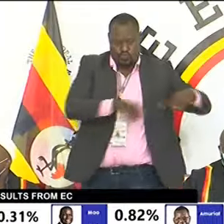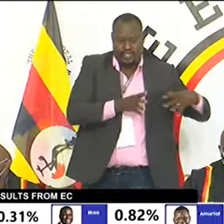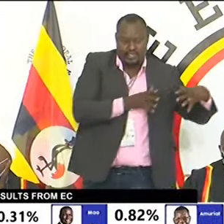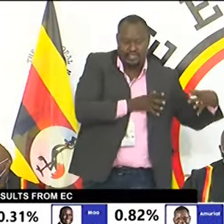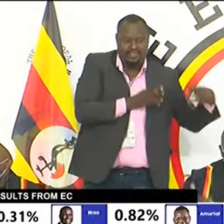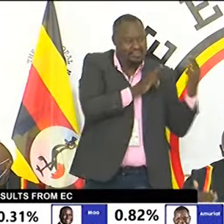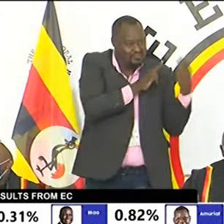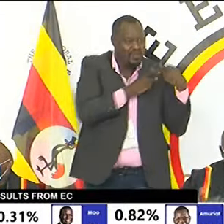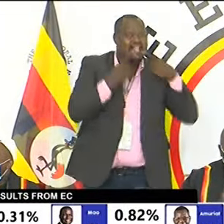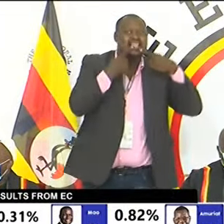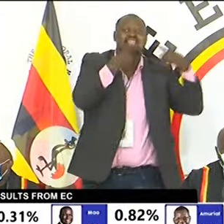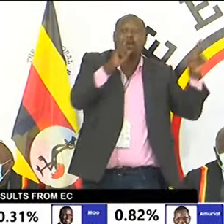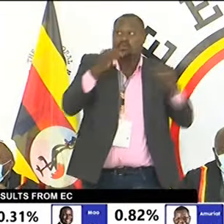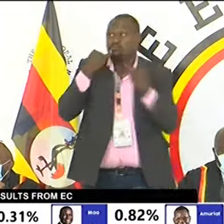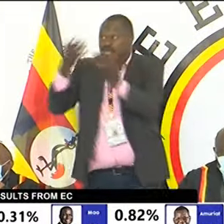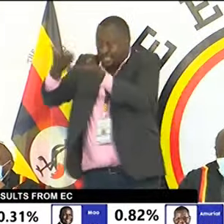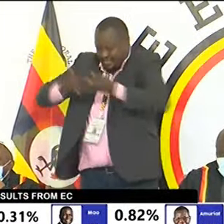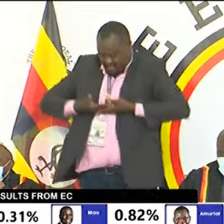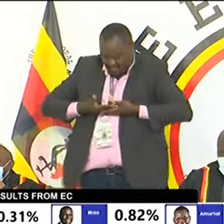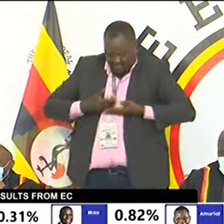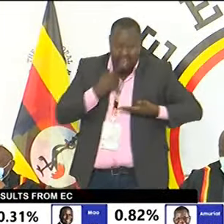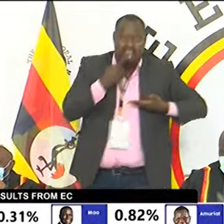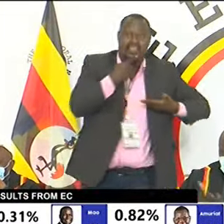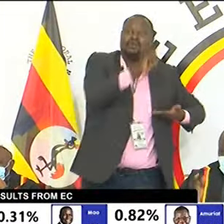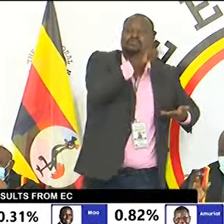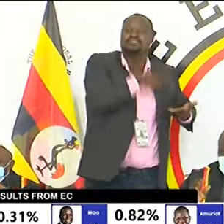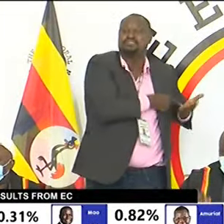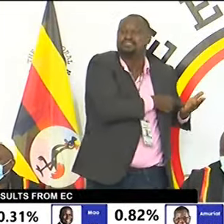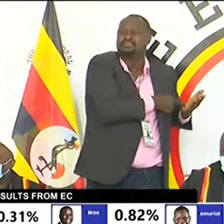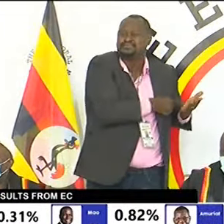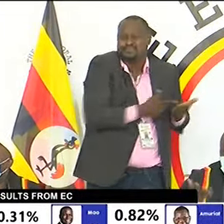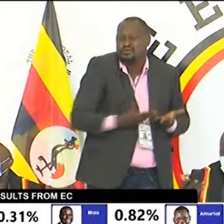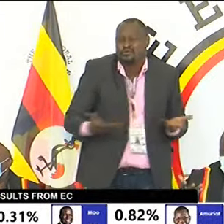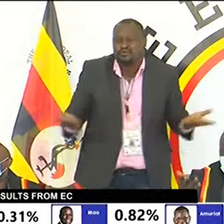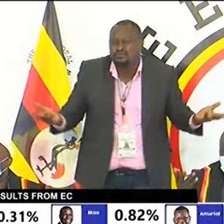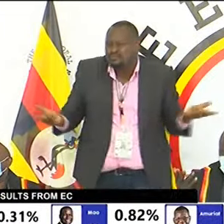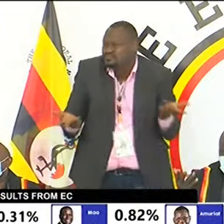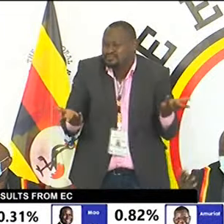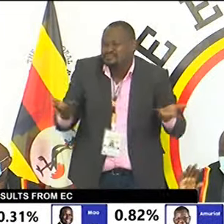has been submitted to us. So really,